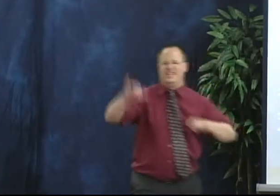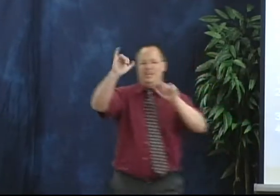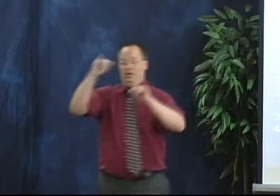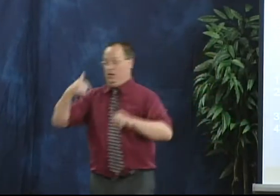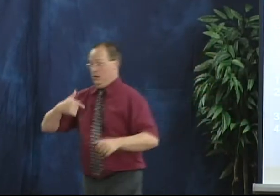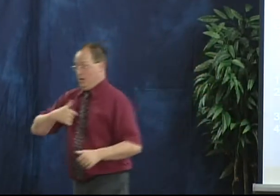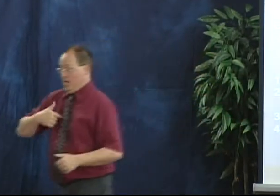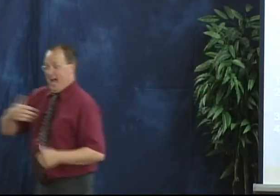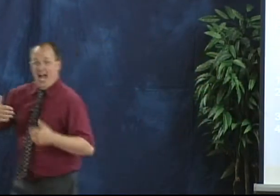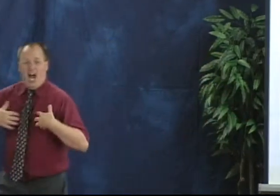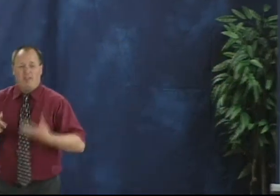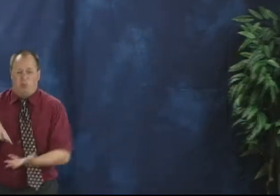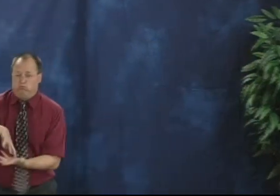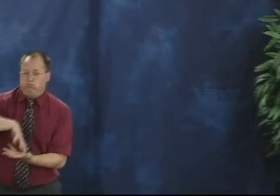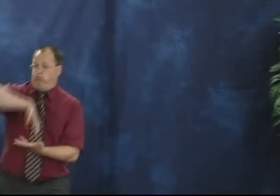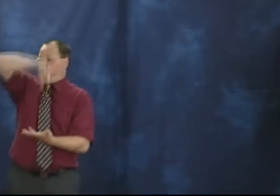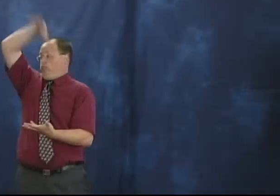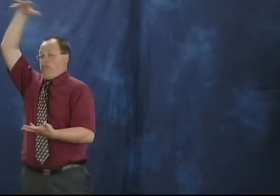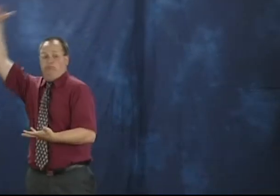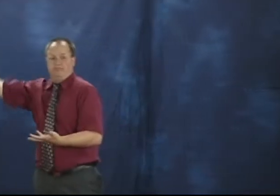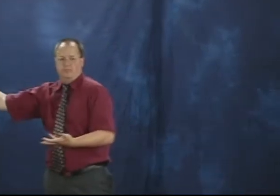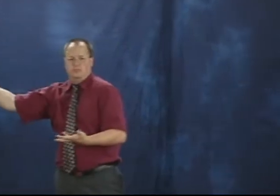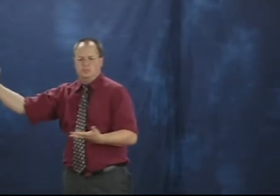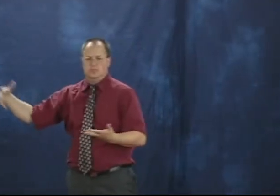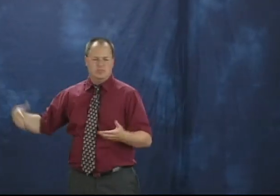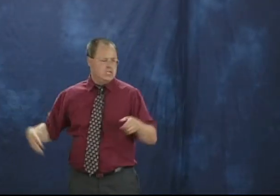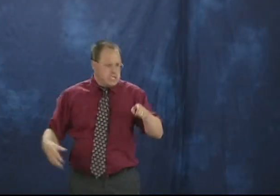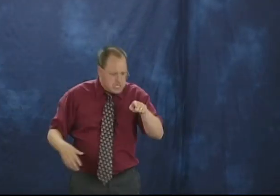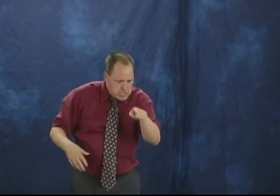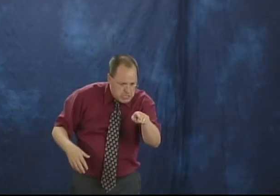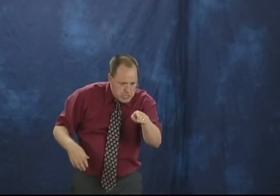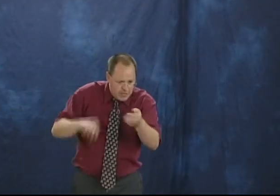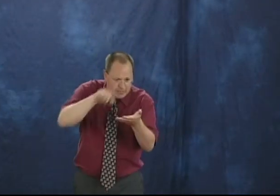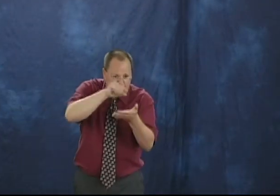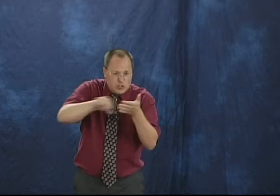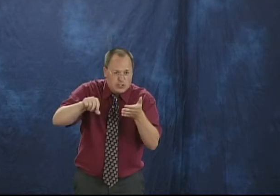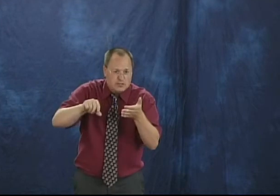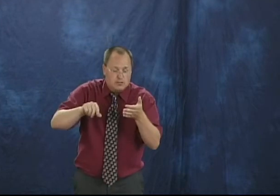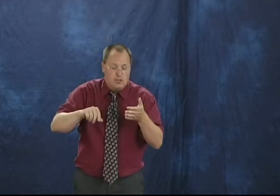the term does not mean making oneself poor.